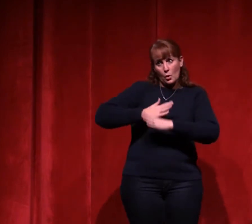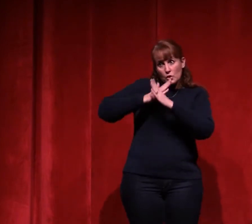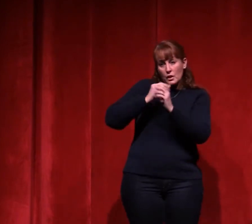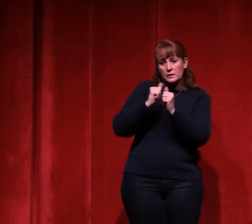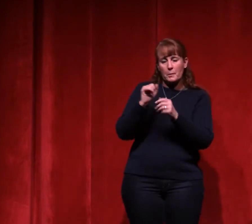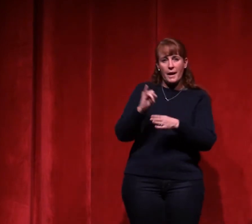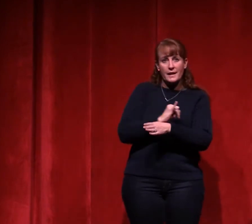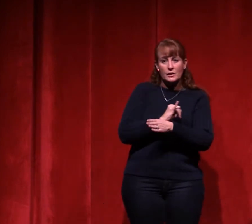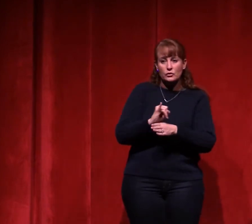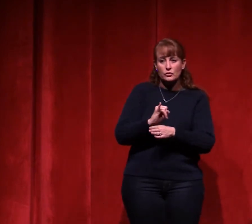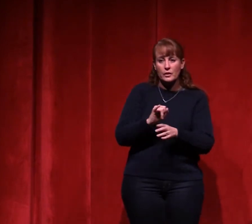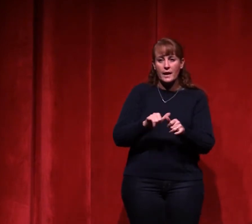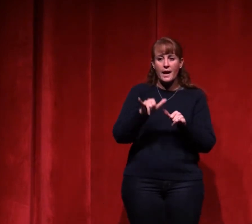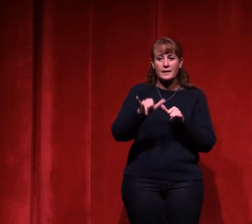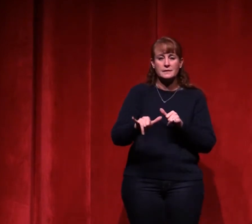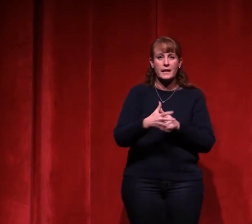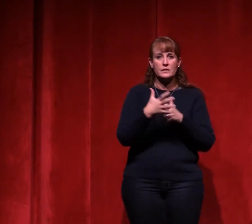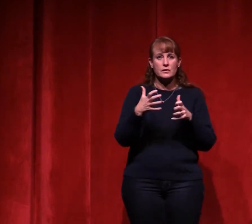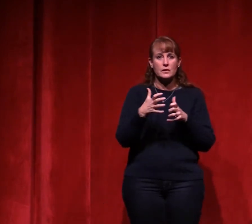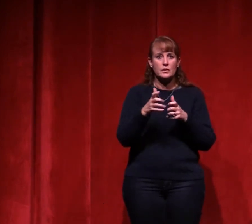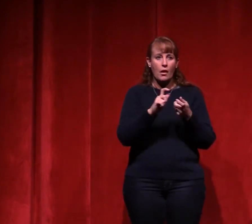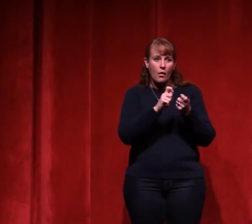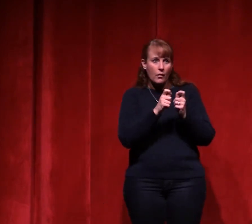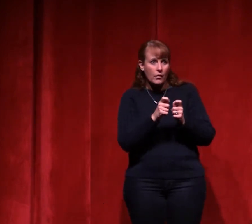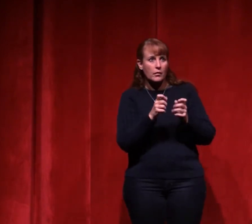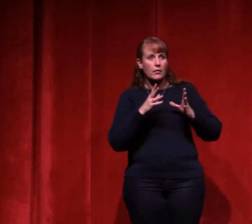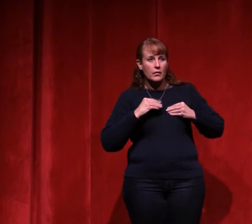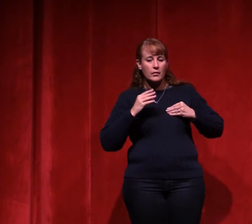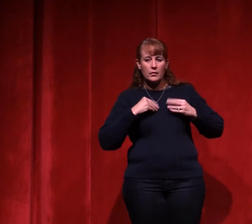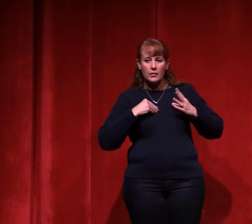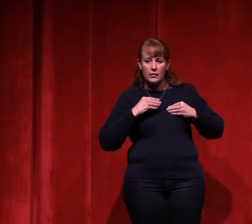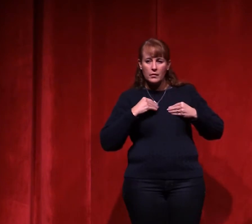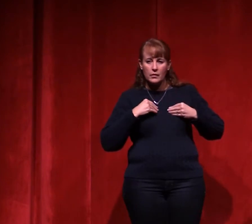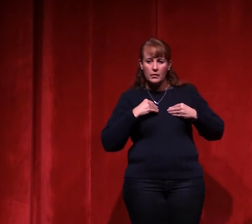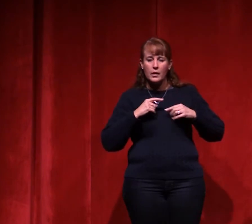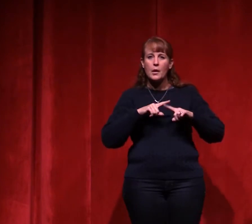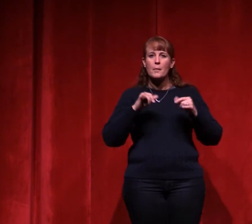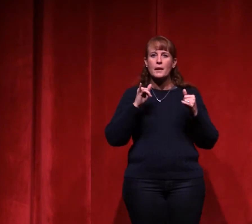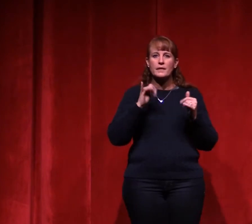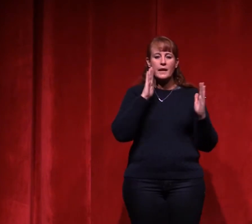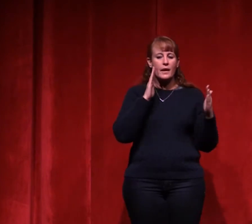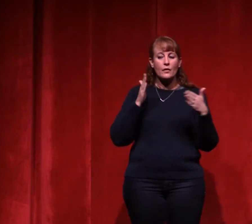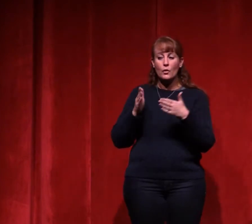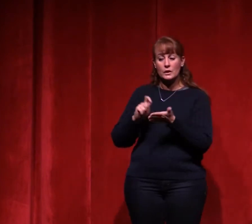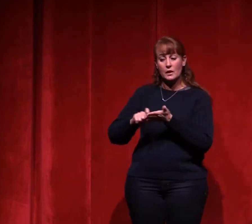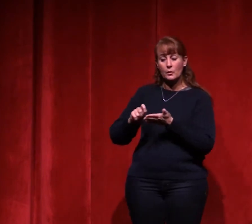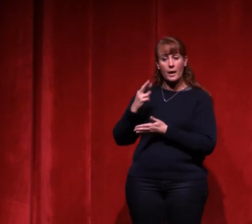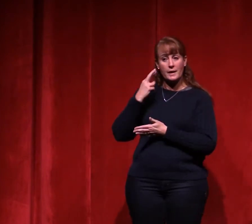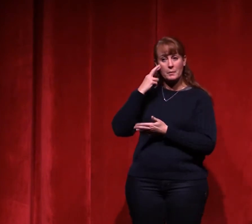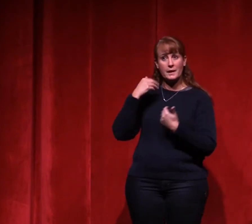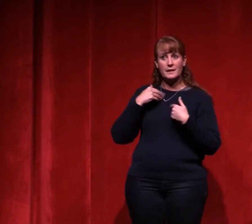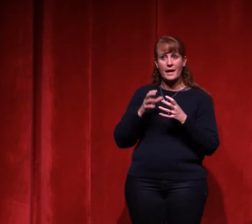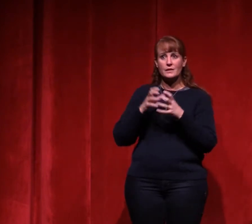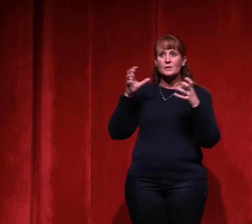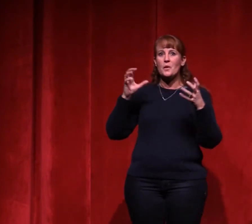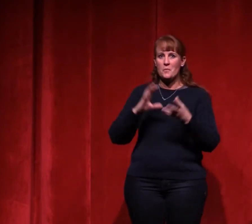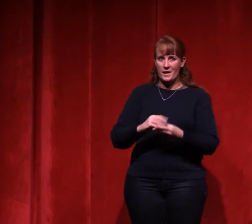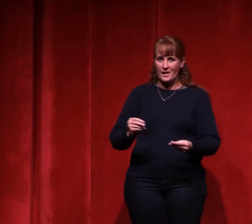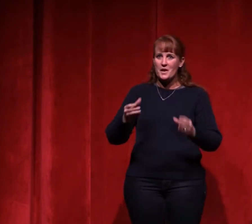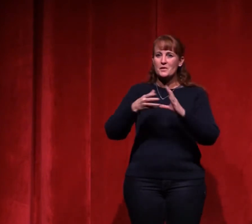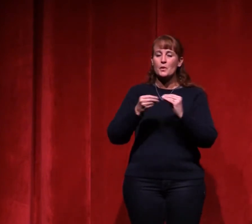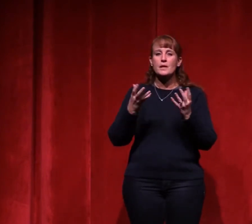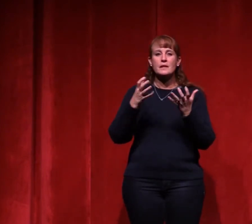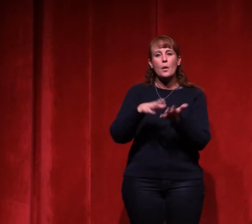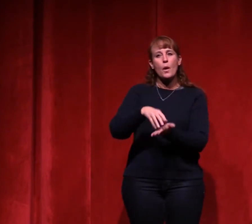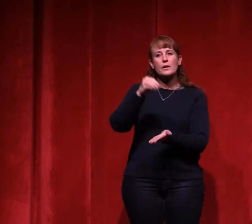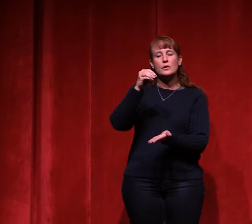industry. I had remained so amenable to it. But I had gravitated towards writing because I had amassed so many stories, and I wanted